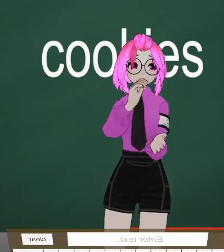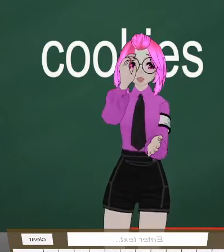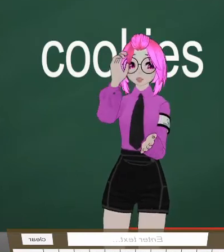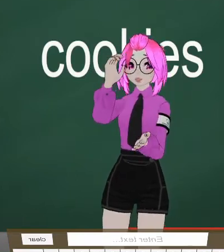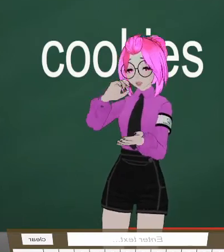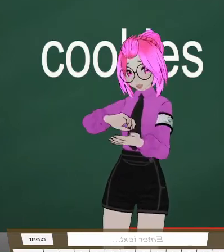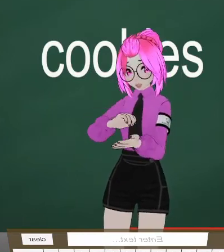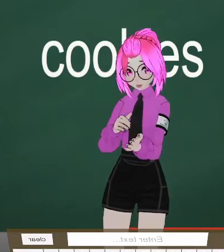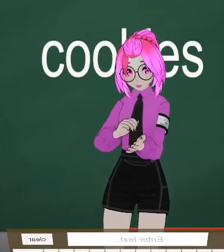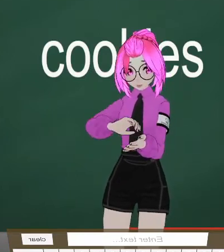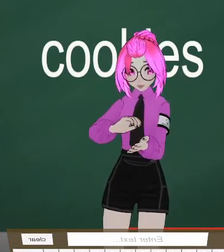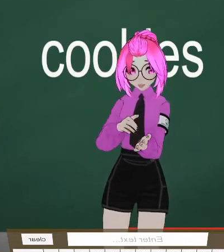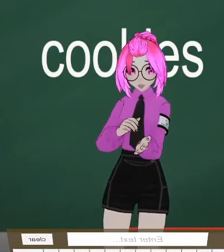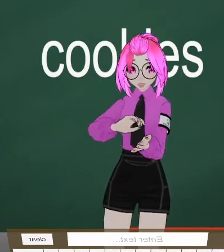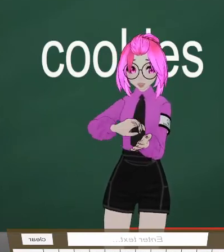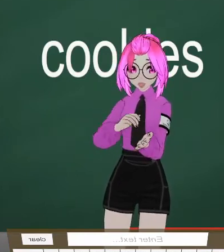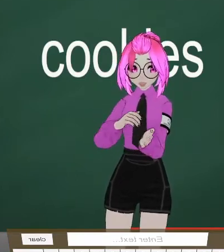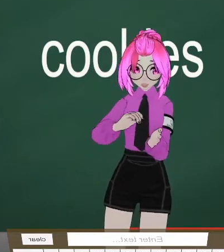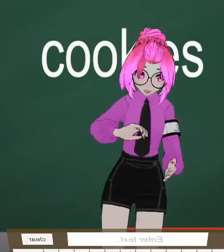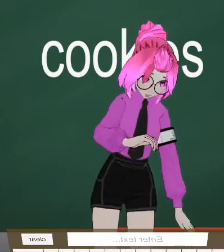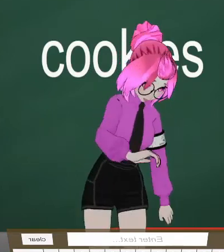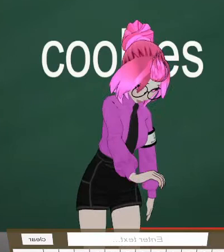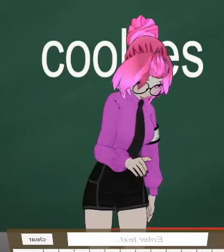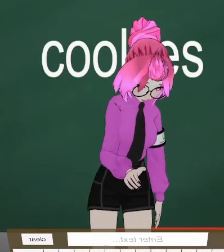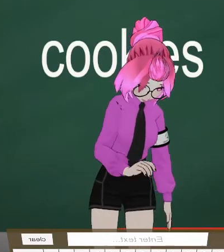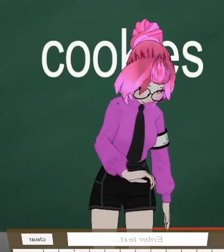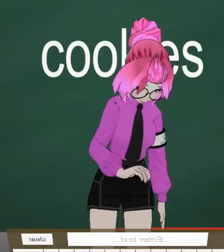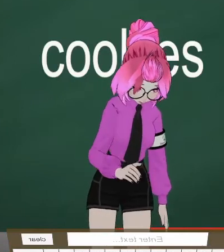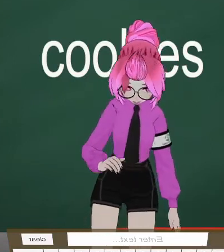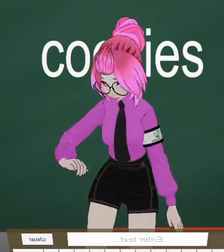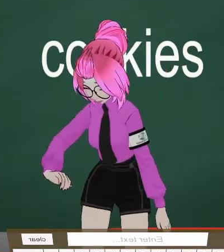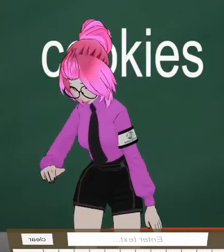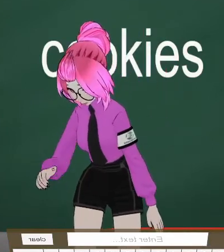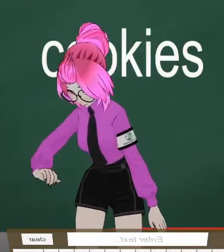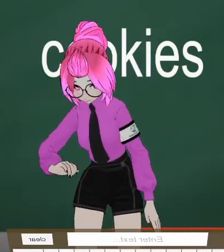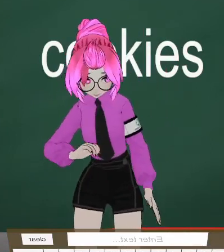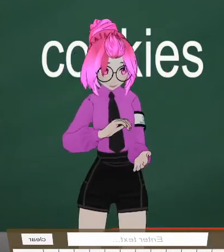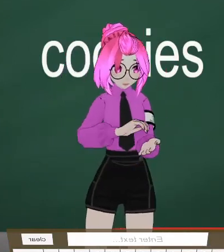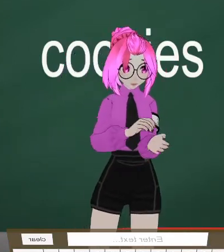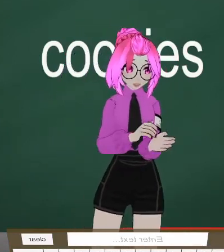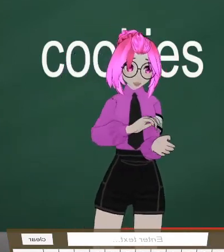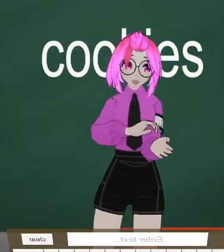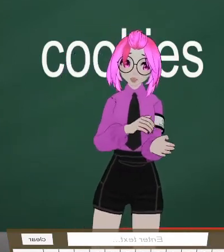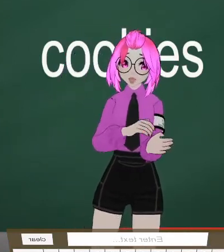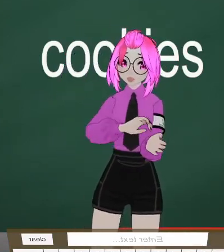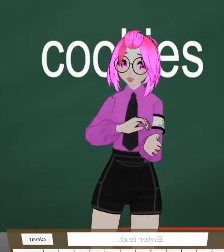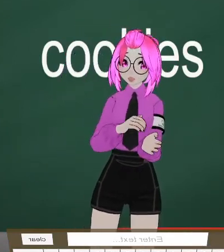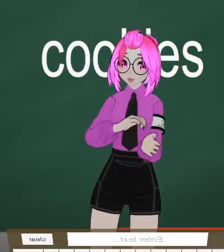cookie c for cookie and then you're showing that shape it's almost like what you look when you do cookie cutters except you're doing it on your open